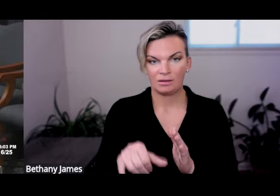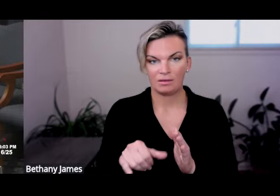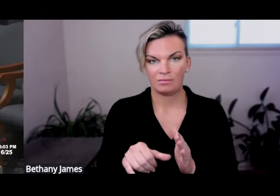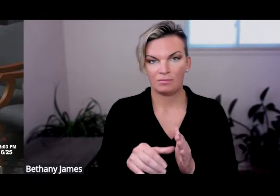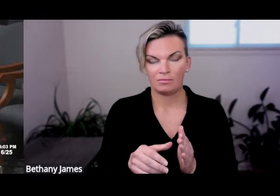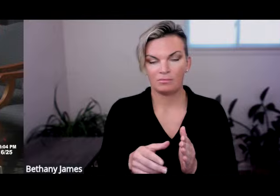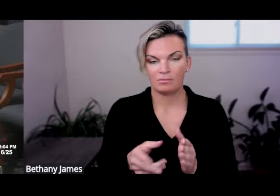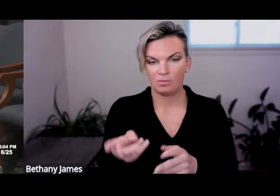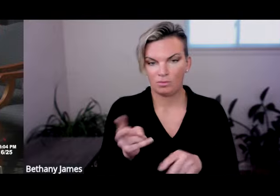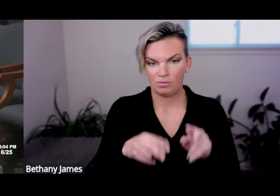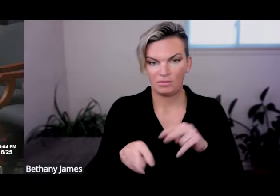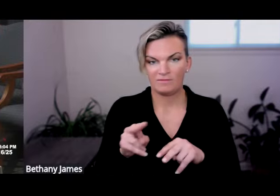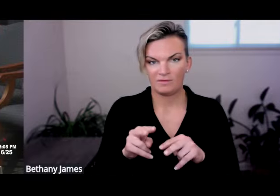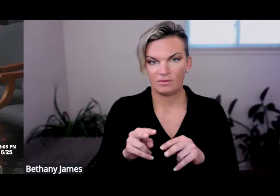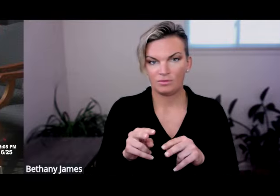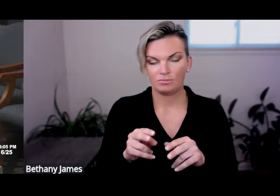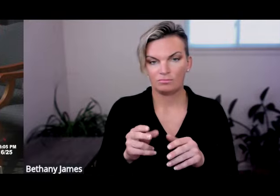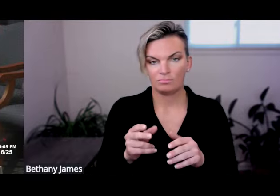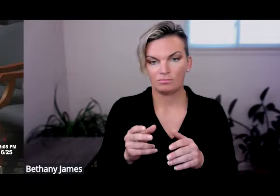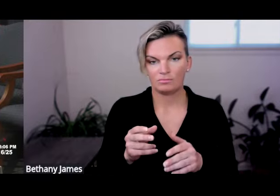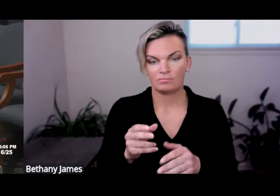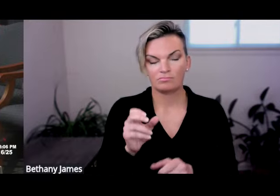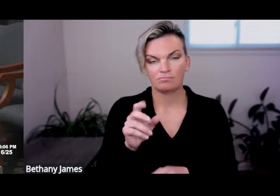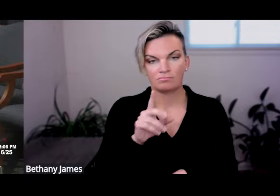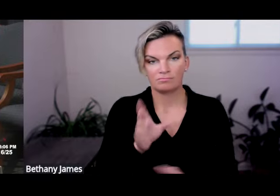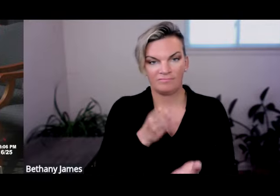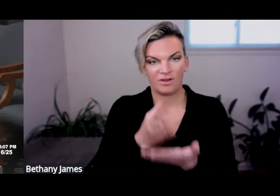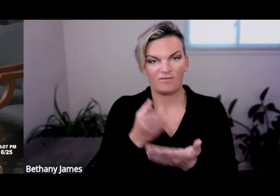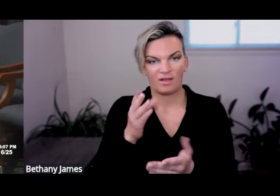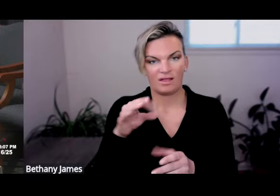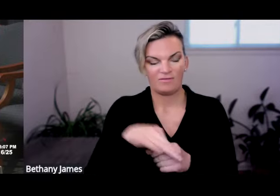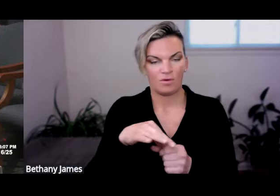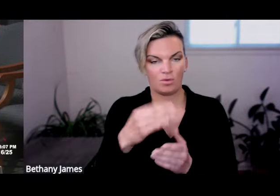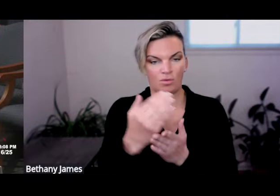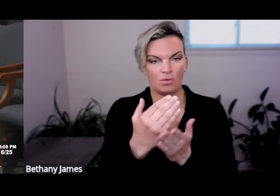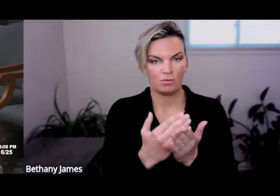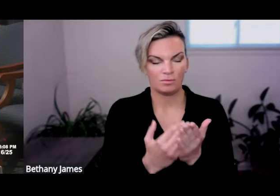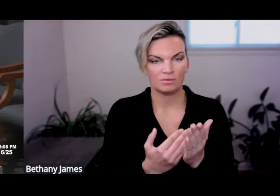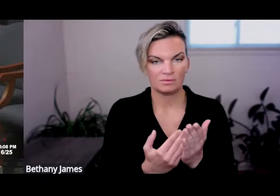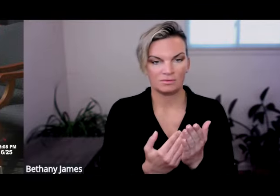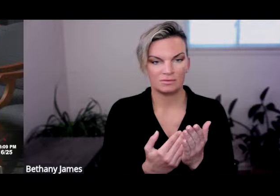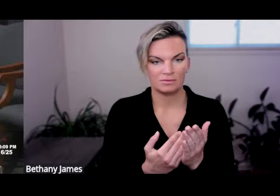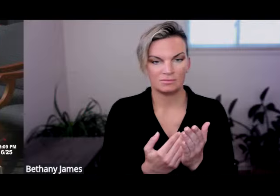the voter rolls to verify citizenship closer to where we have the,